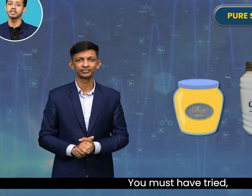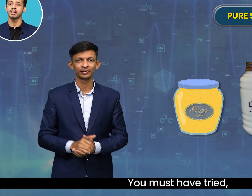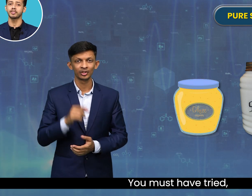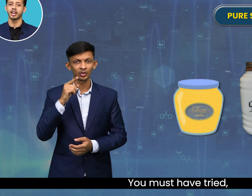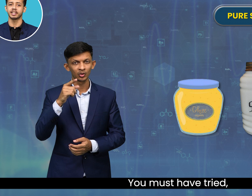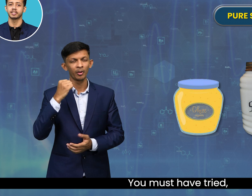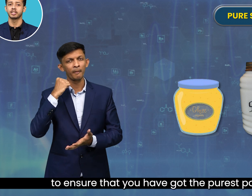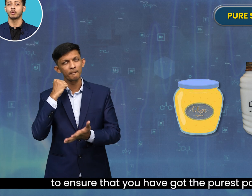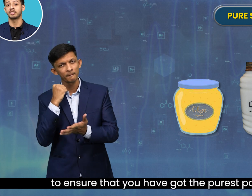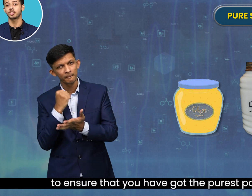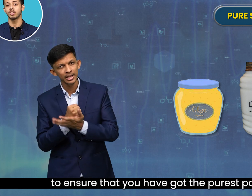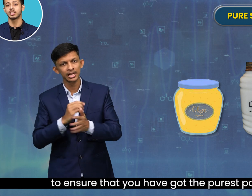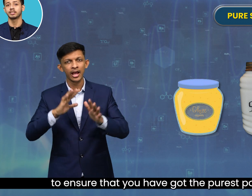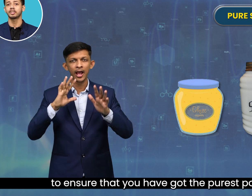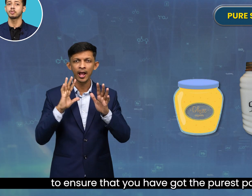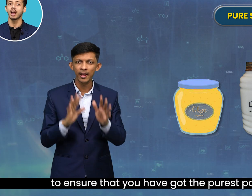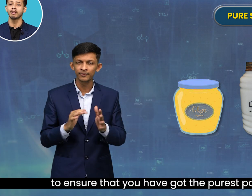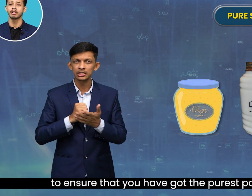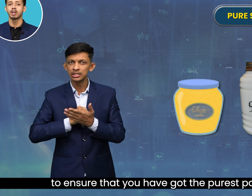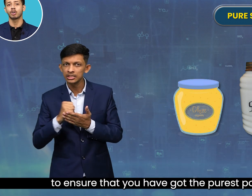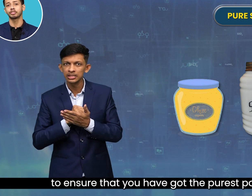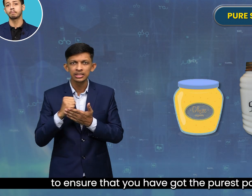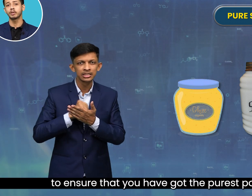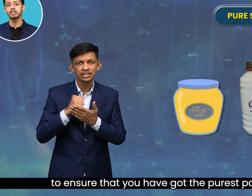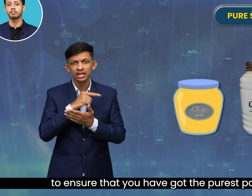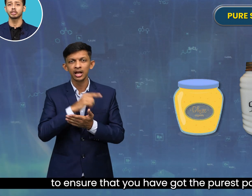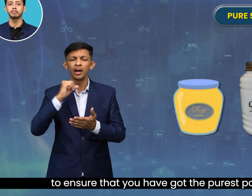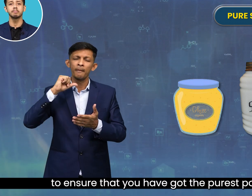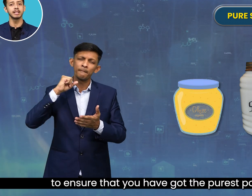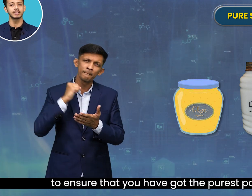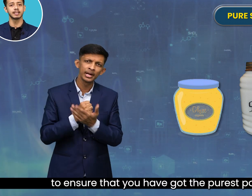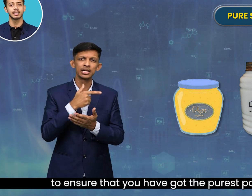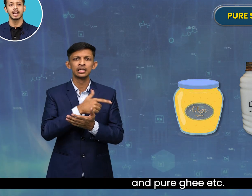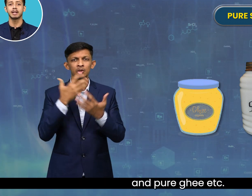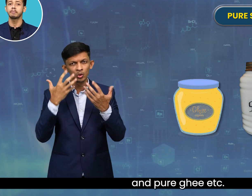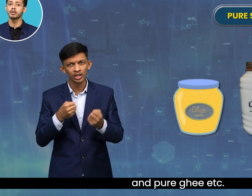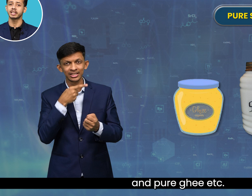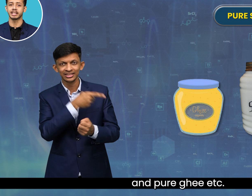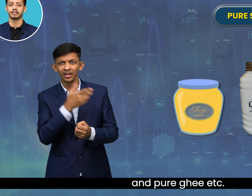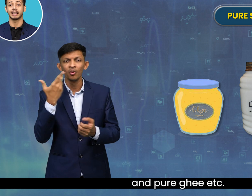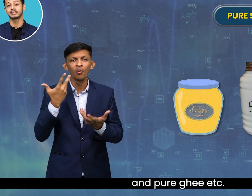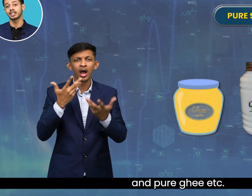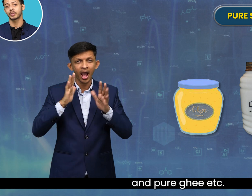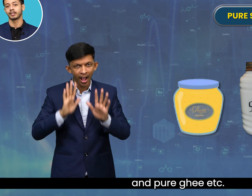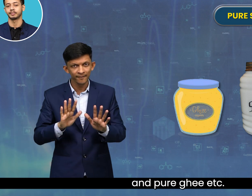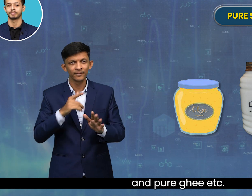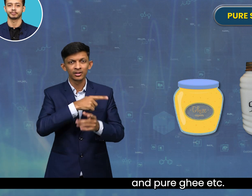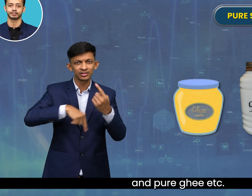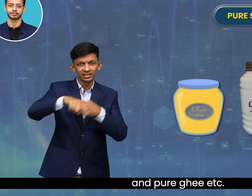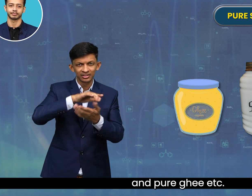You must have tried to ensure that you have got the purest possible milk and pure ghee,